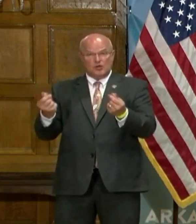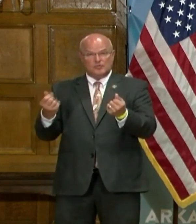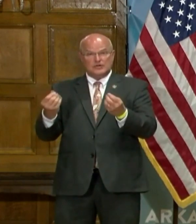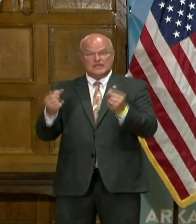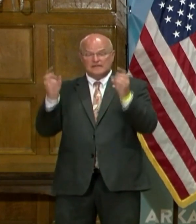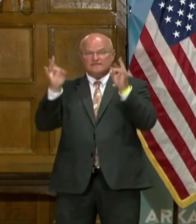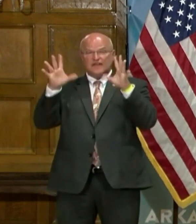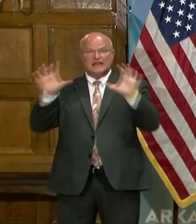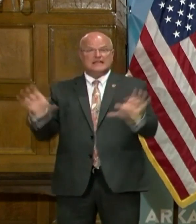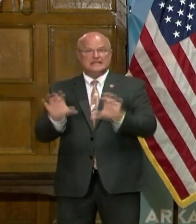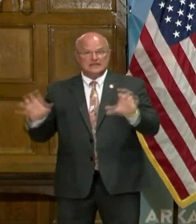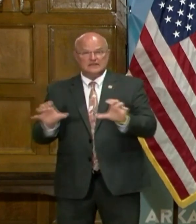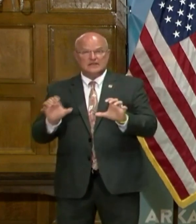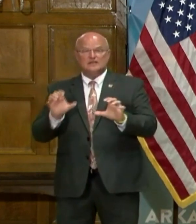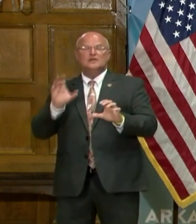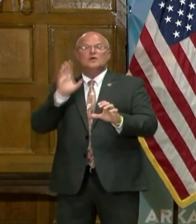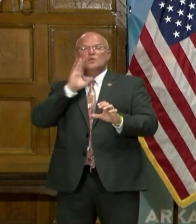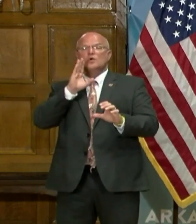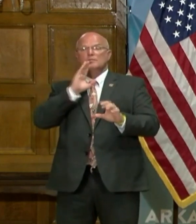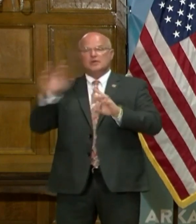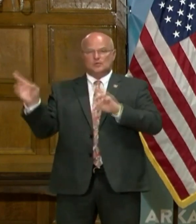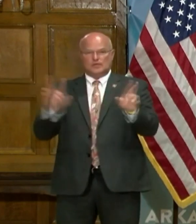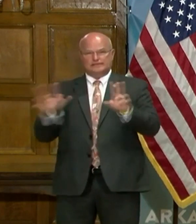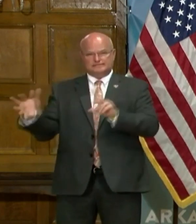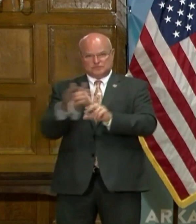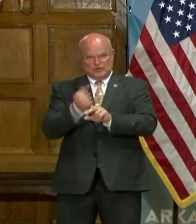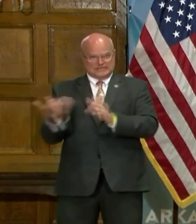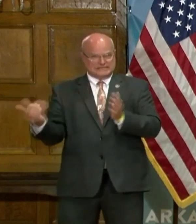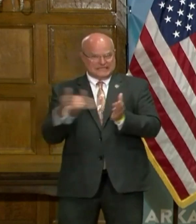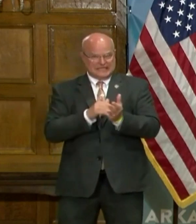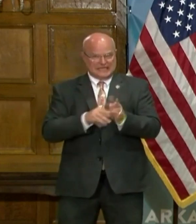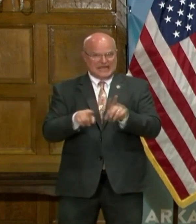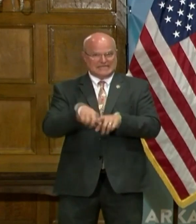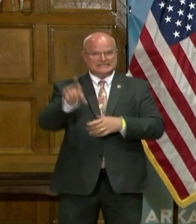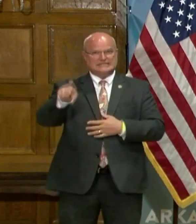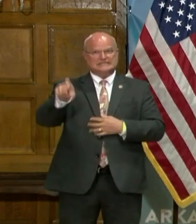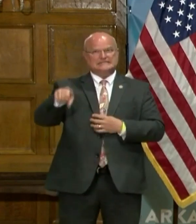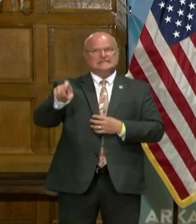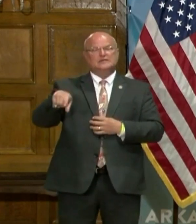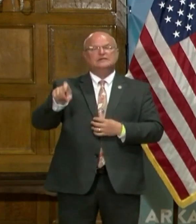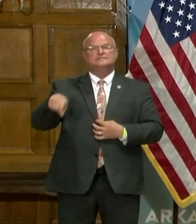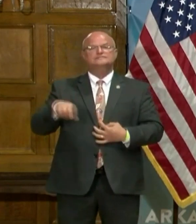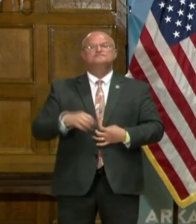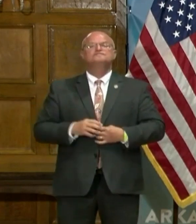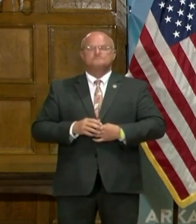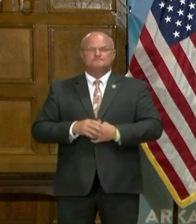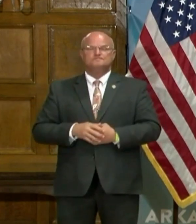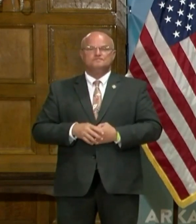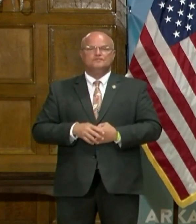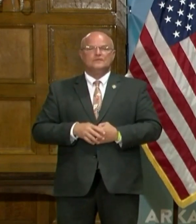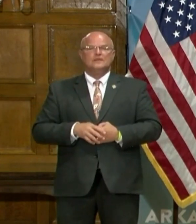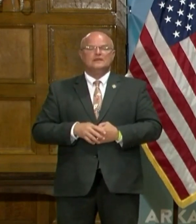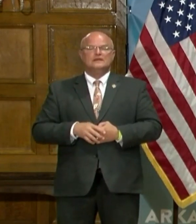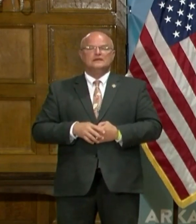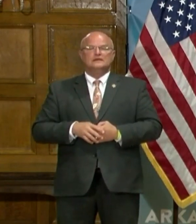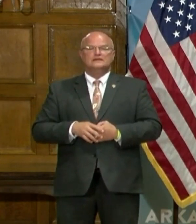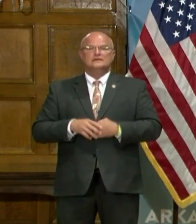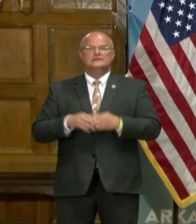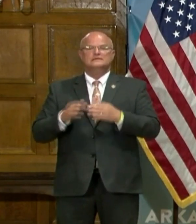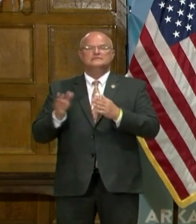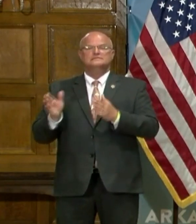violent activities, that they will be prepared to make arrests as necessary. In terms of